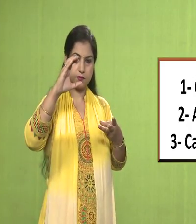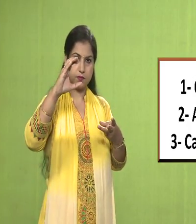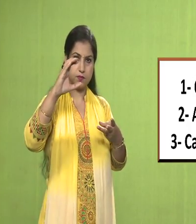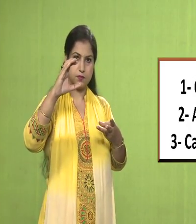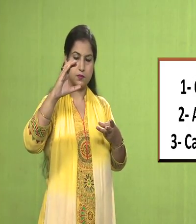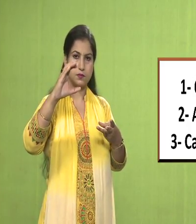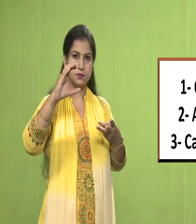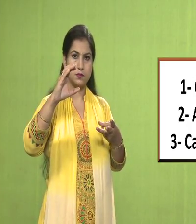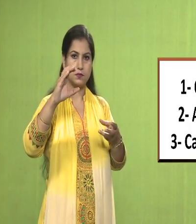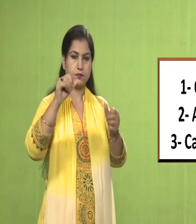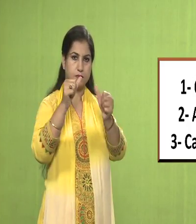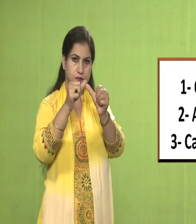cartography.